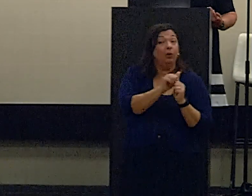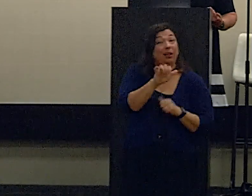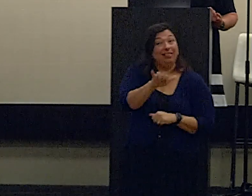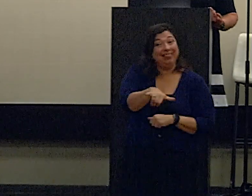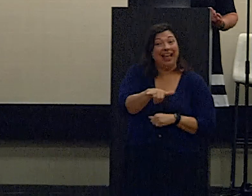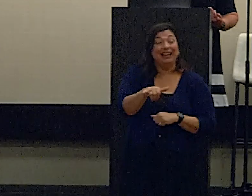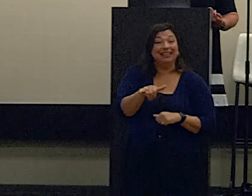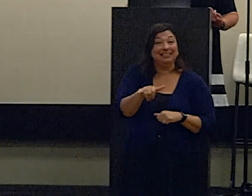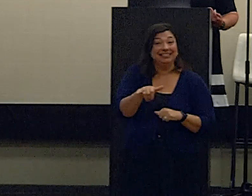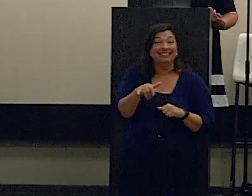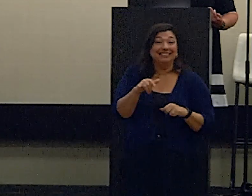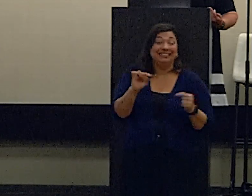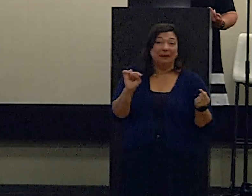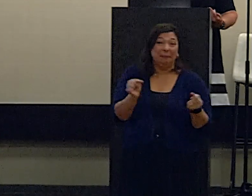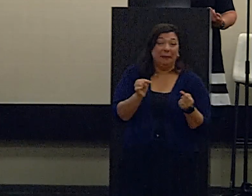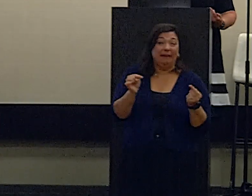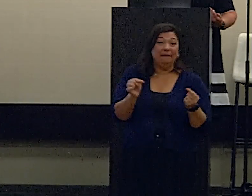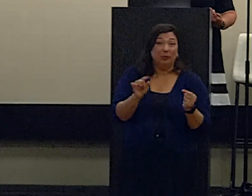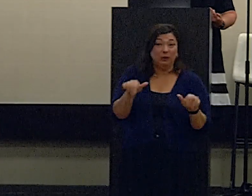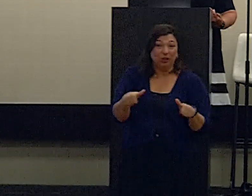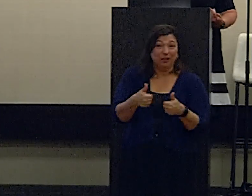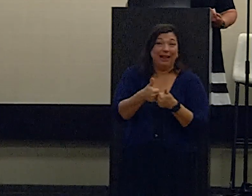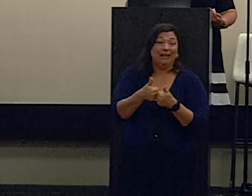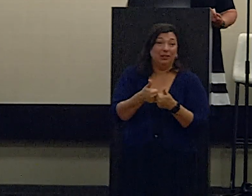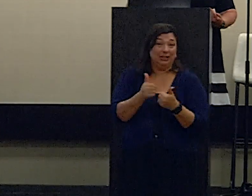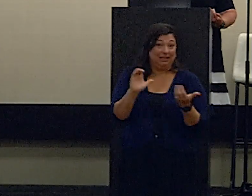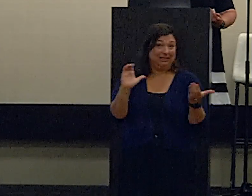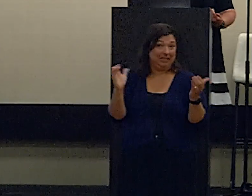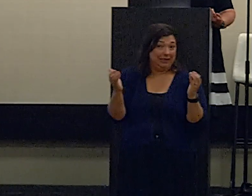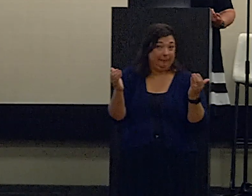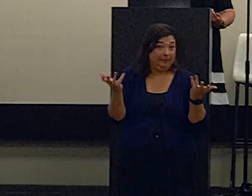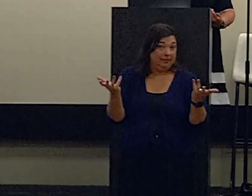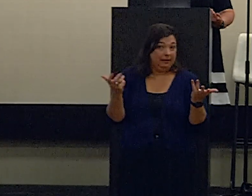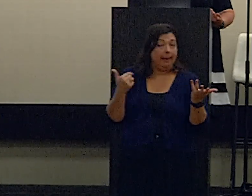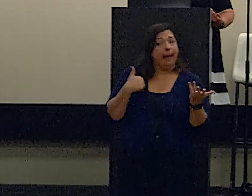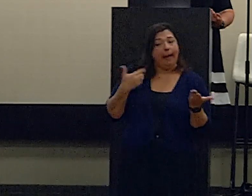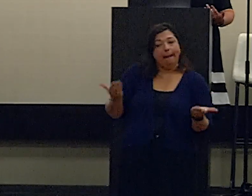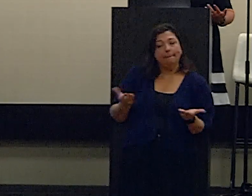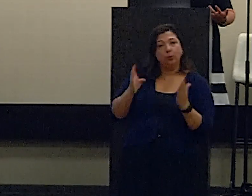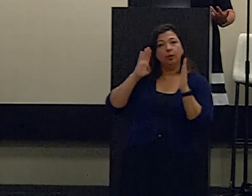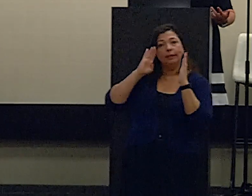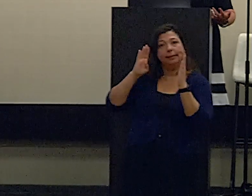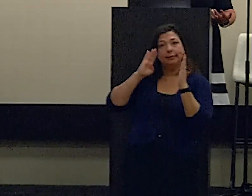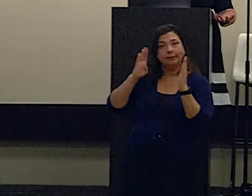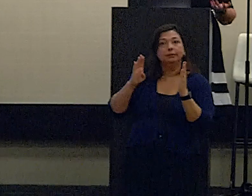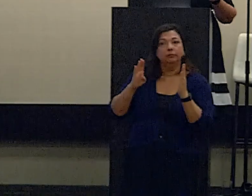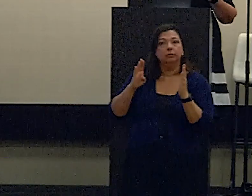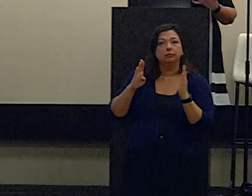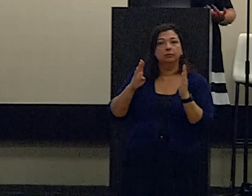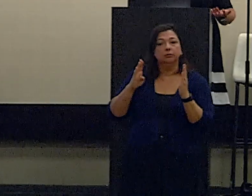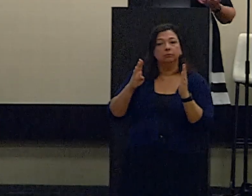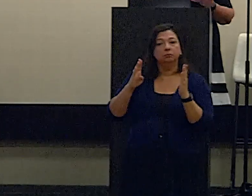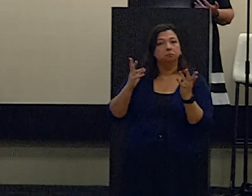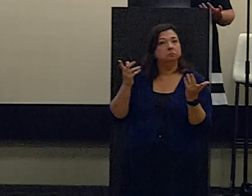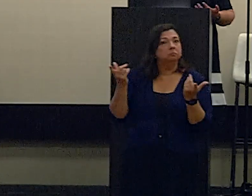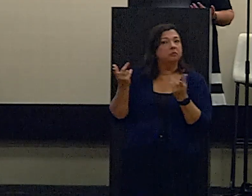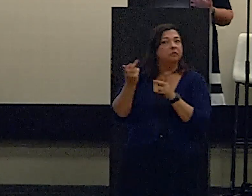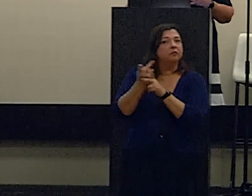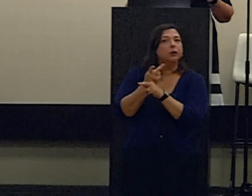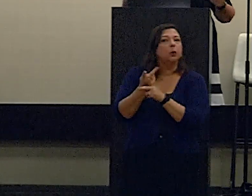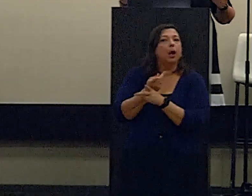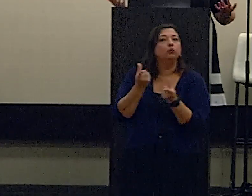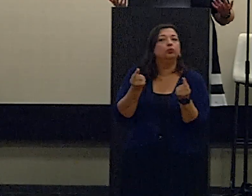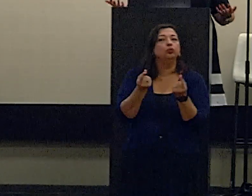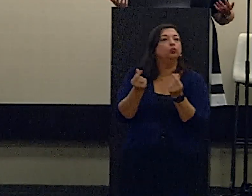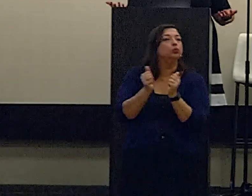really painful. That sounds really challenging. I'm here to listen, and see what we can come up with together. I'm